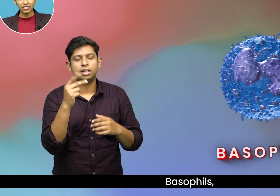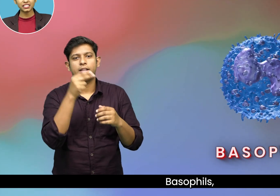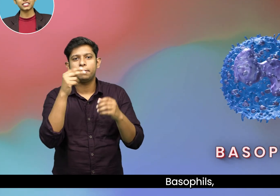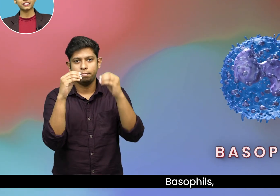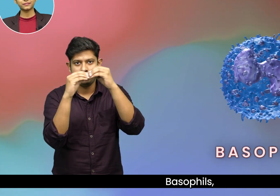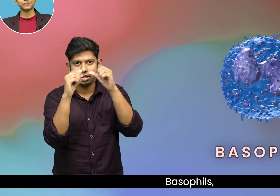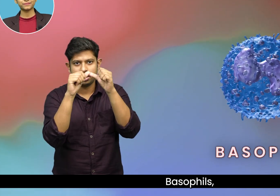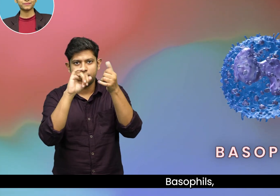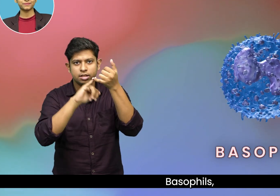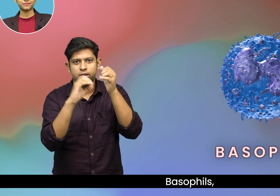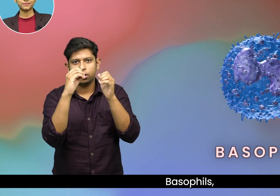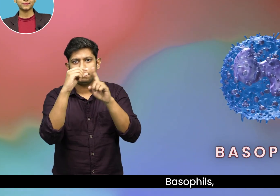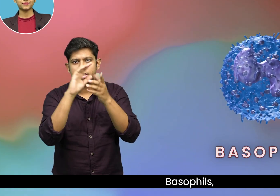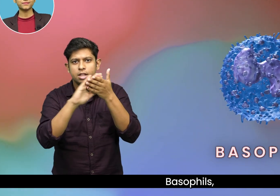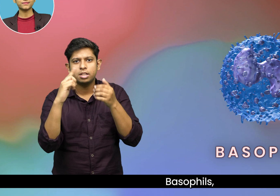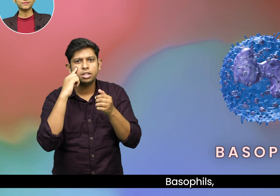basophils,